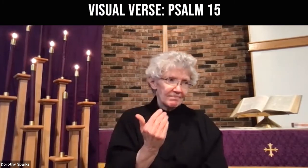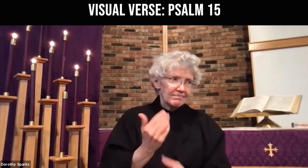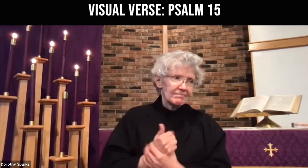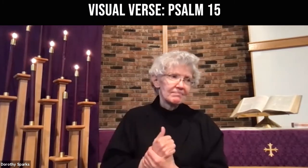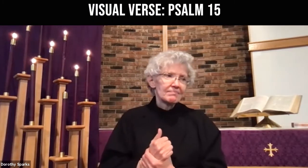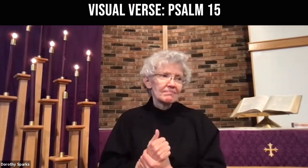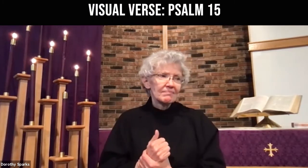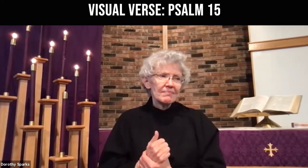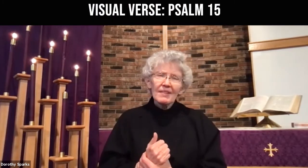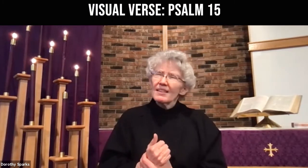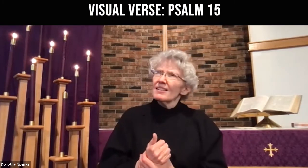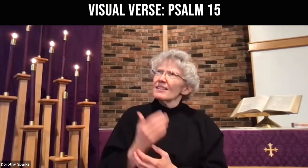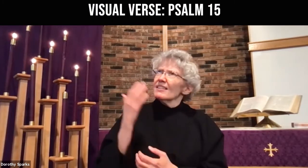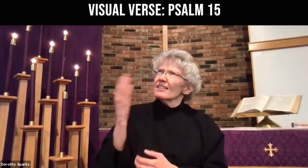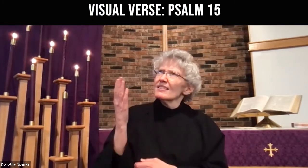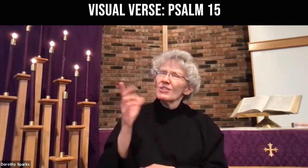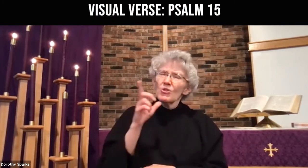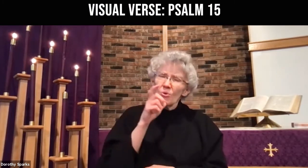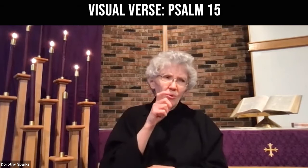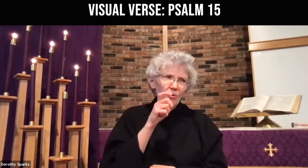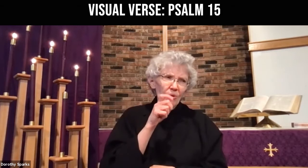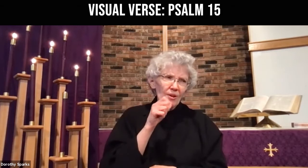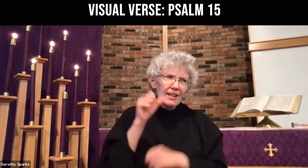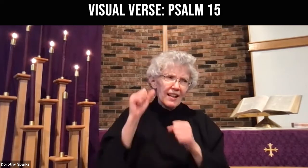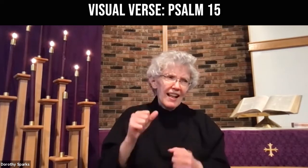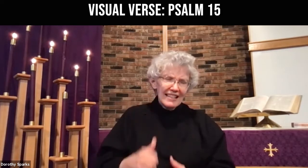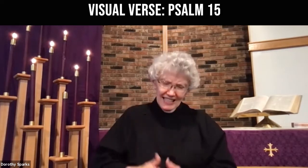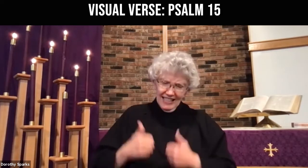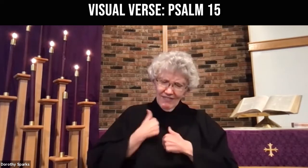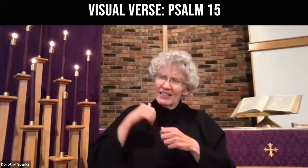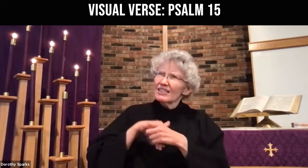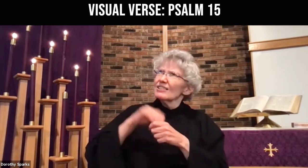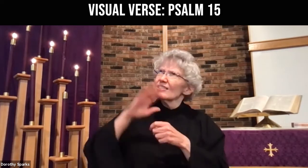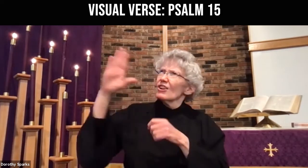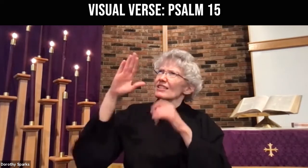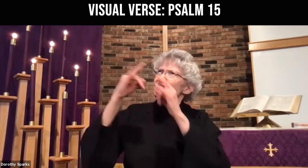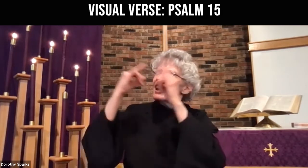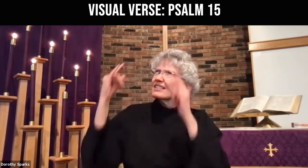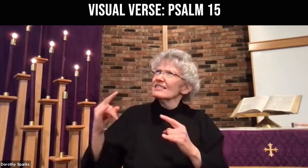And now, a reading from Psalms 15.